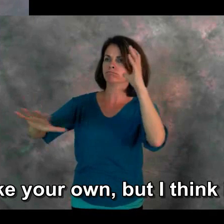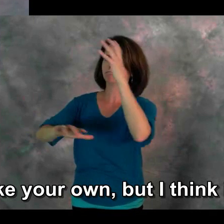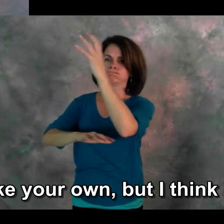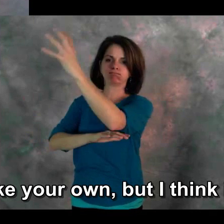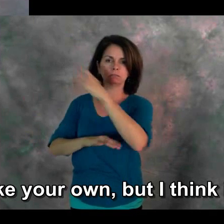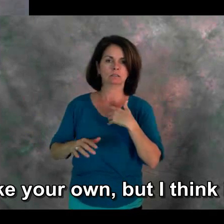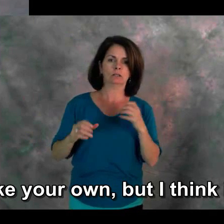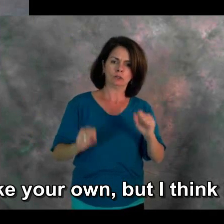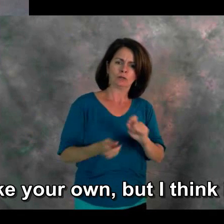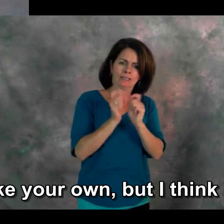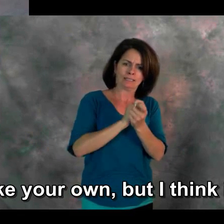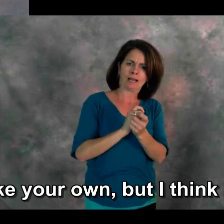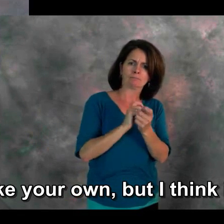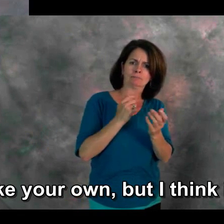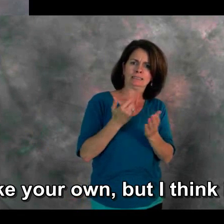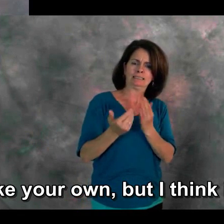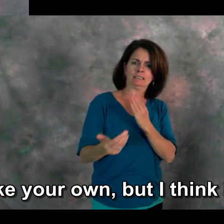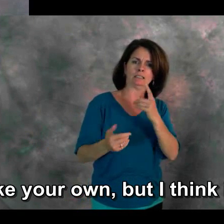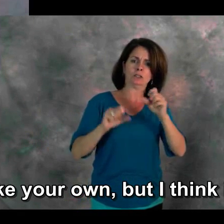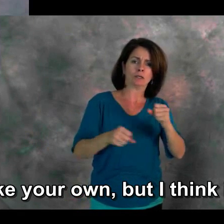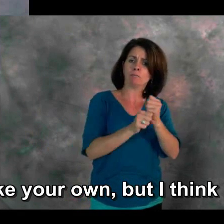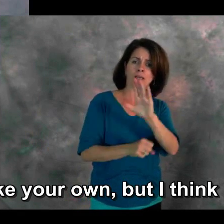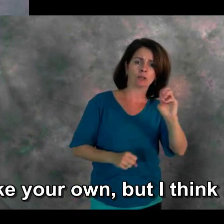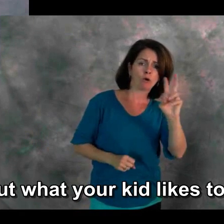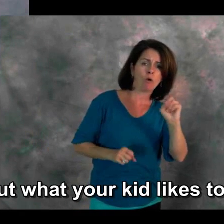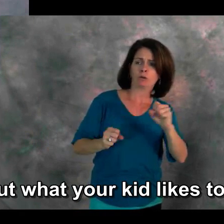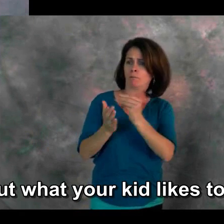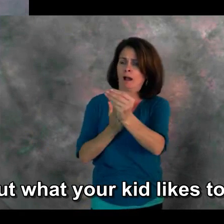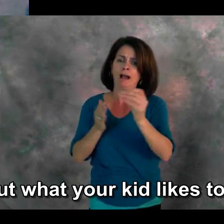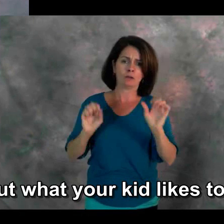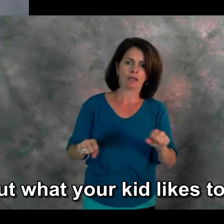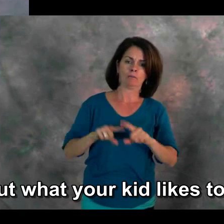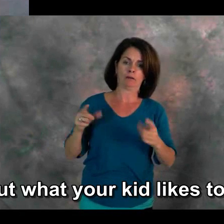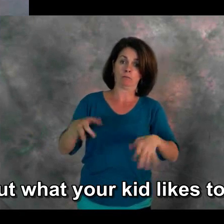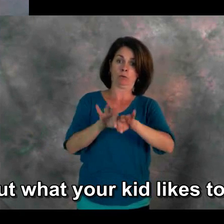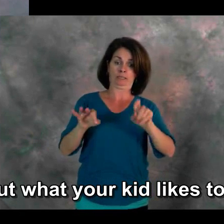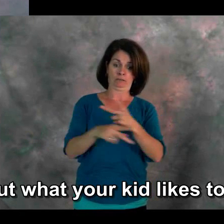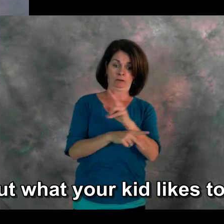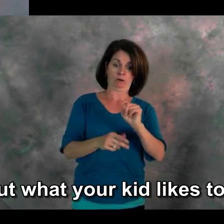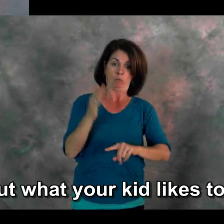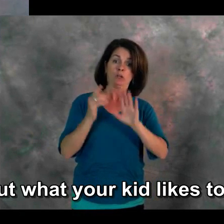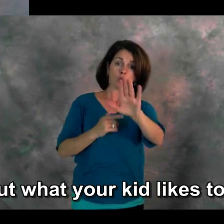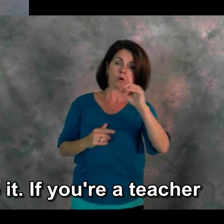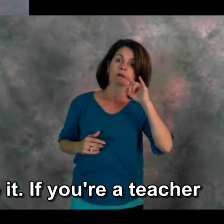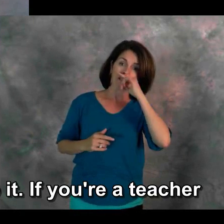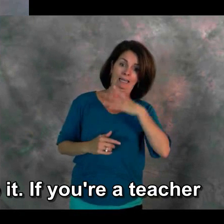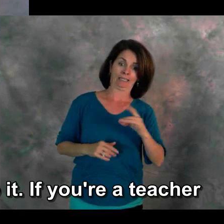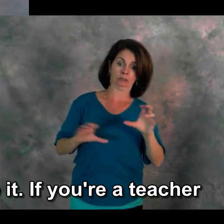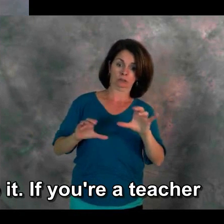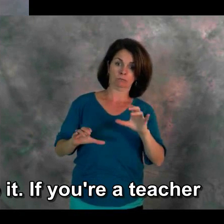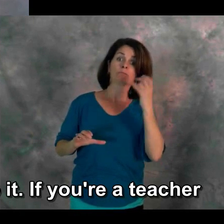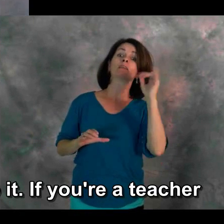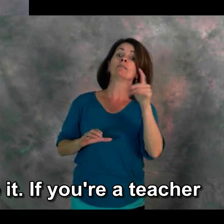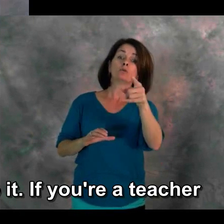own. But I think it's important that you figure out what your kid likes to do and how they can do